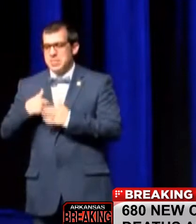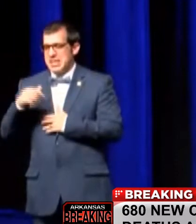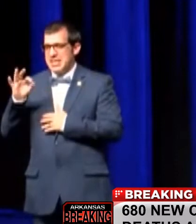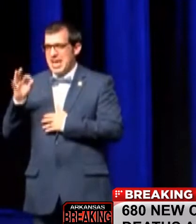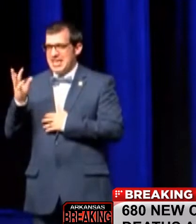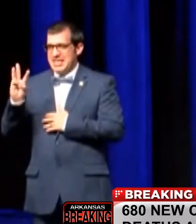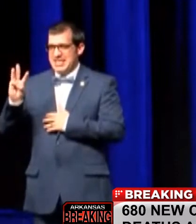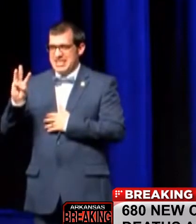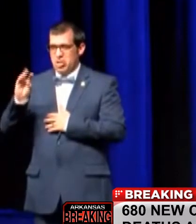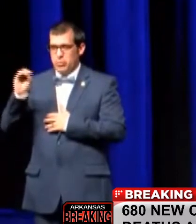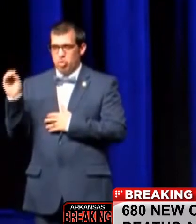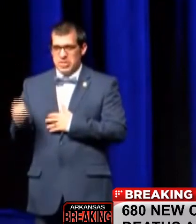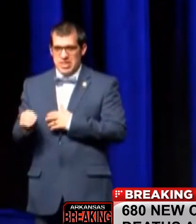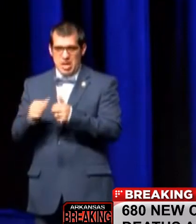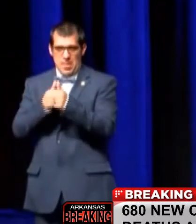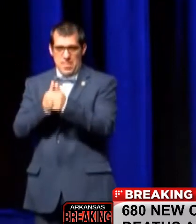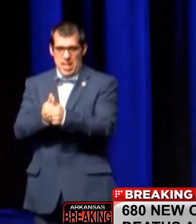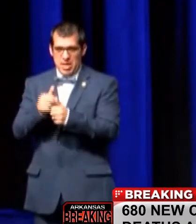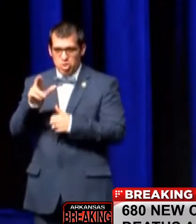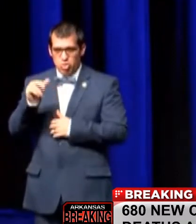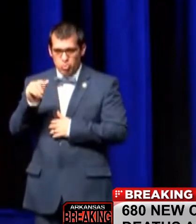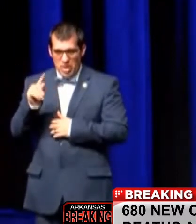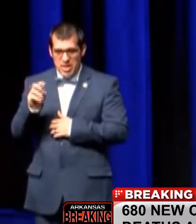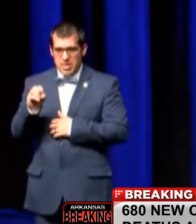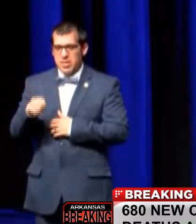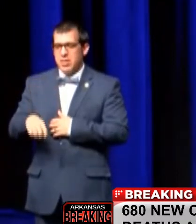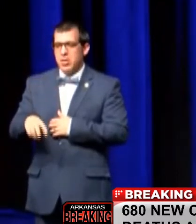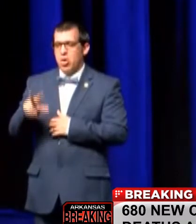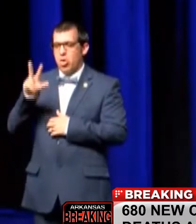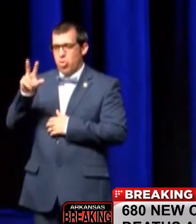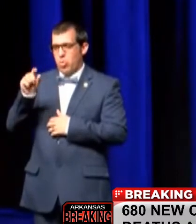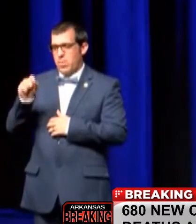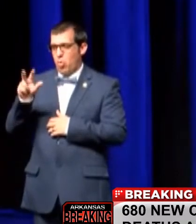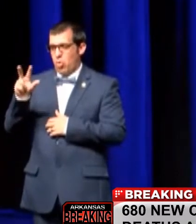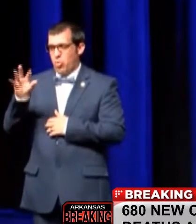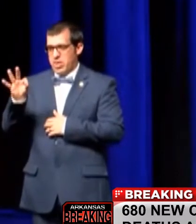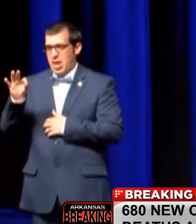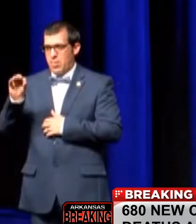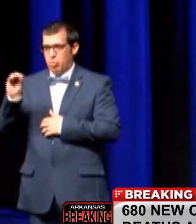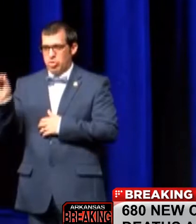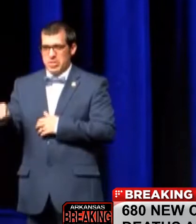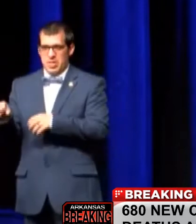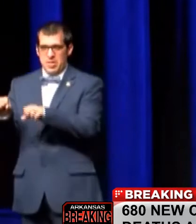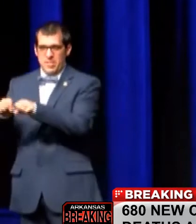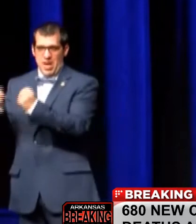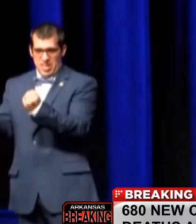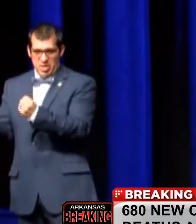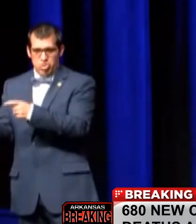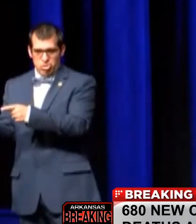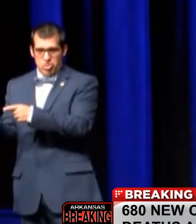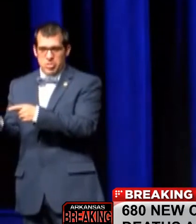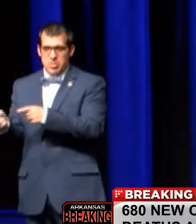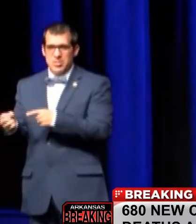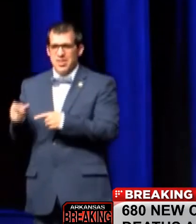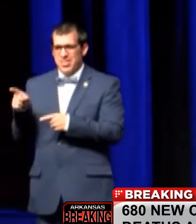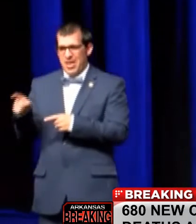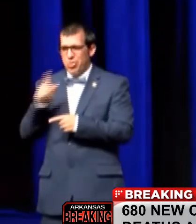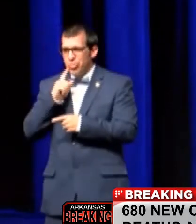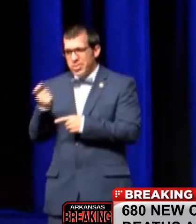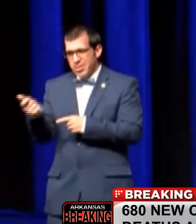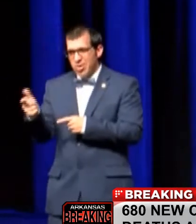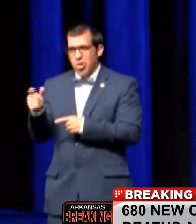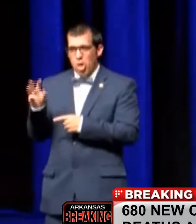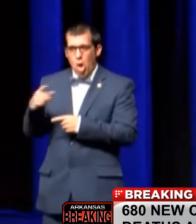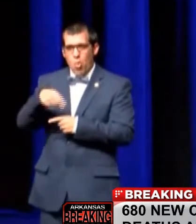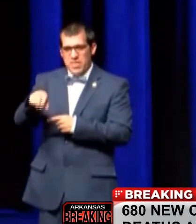96% compliance rate. They had 3.39% violation rate. That is very low, and of course they